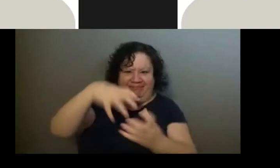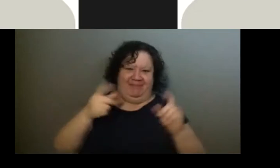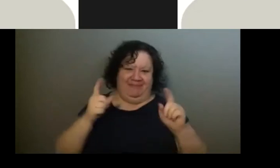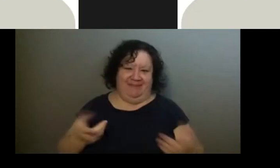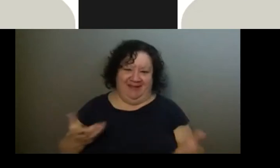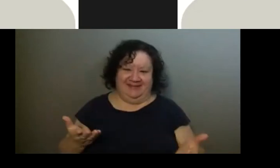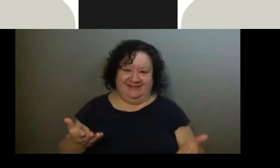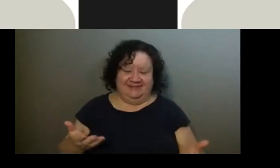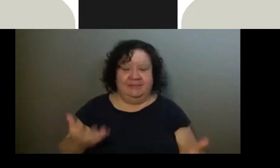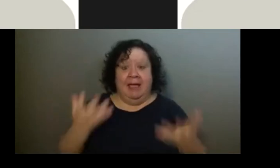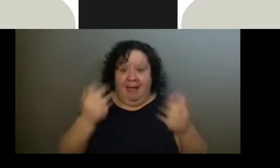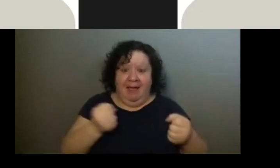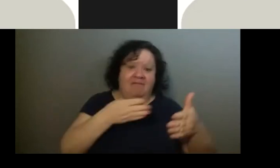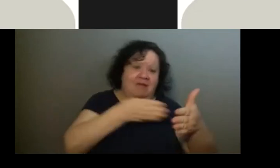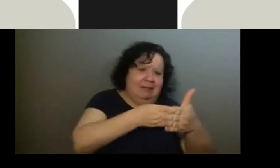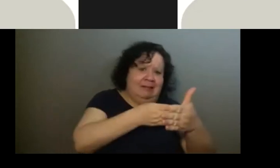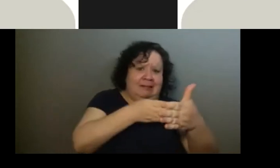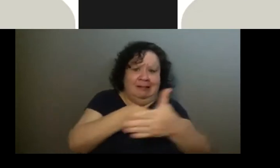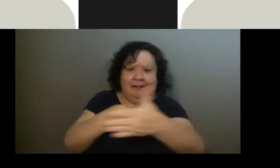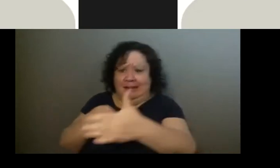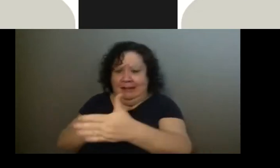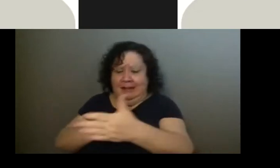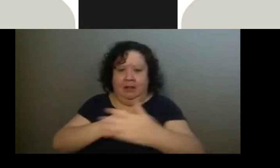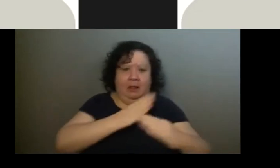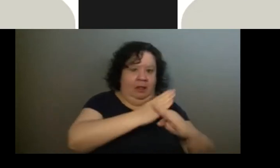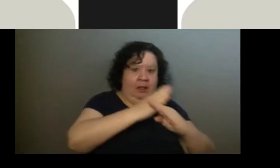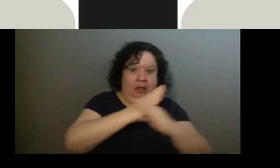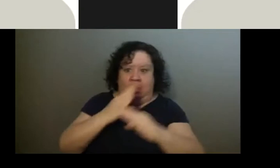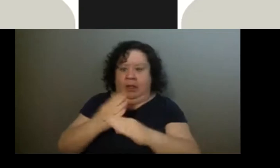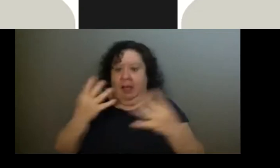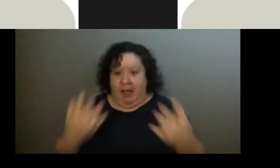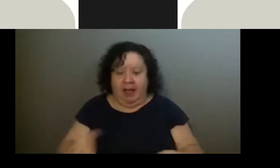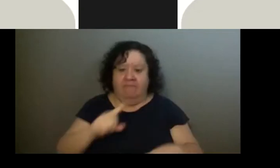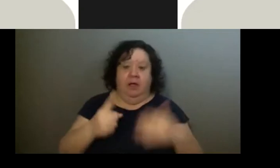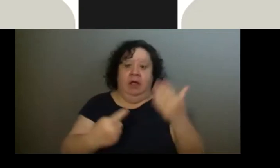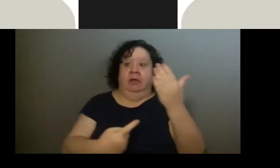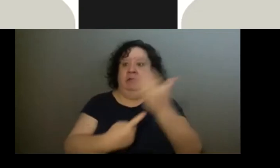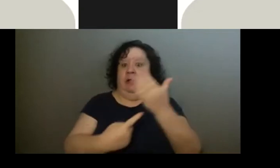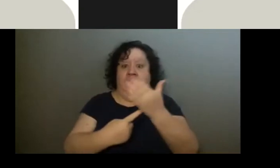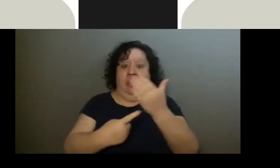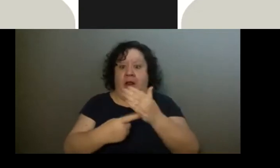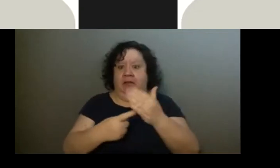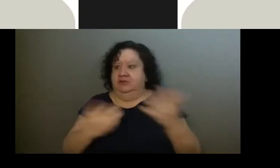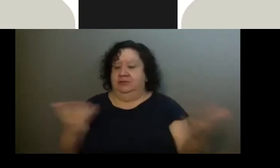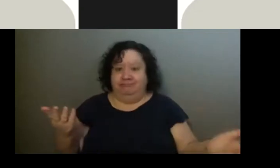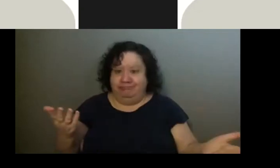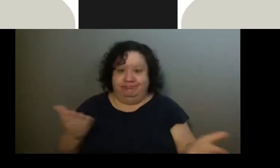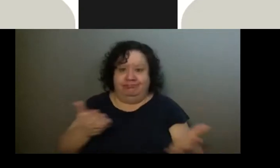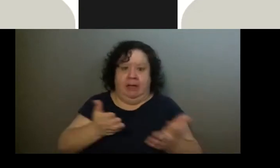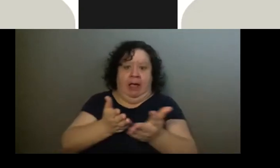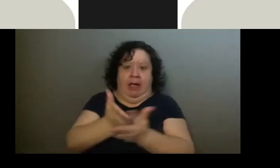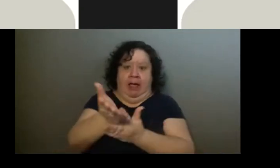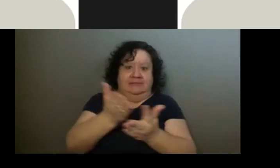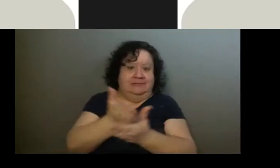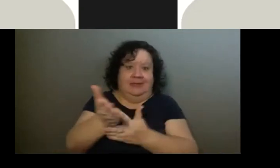it simple, just to the access to the very principal possibilities and capabilities.